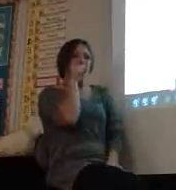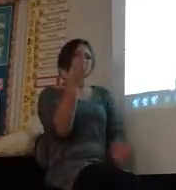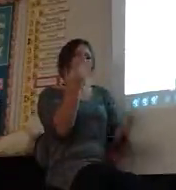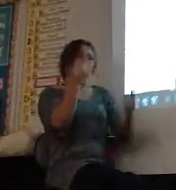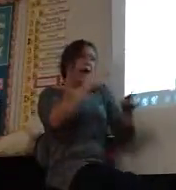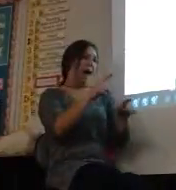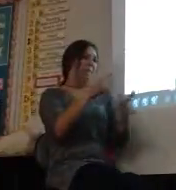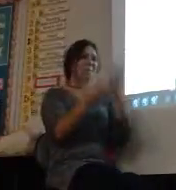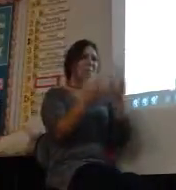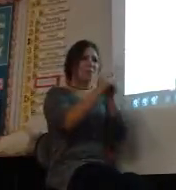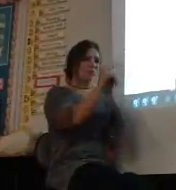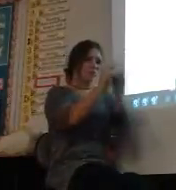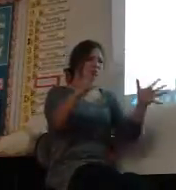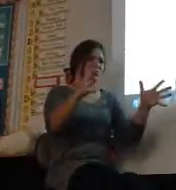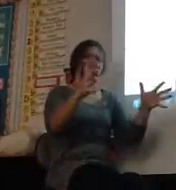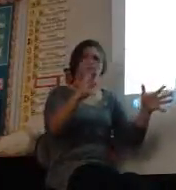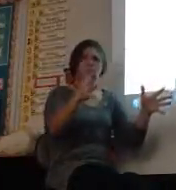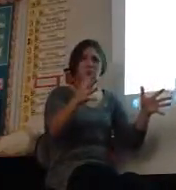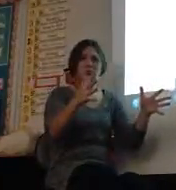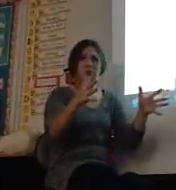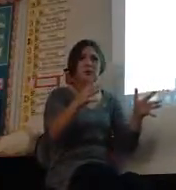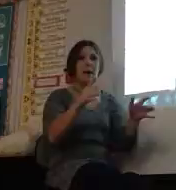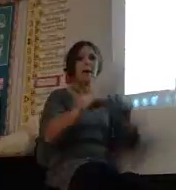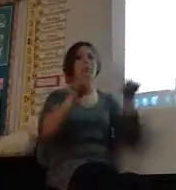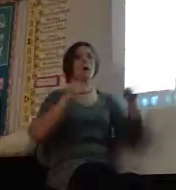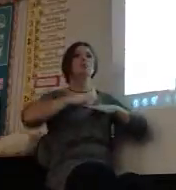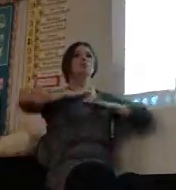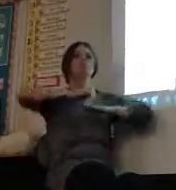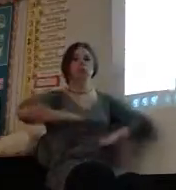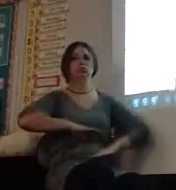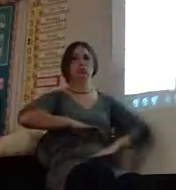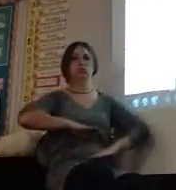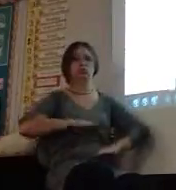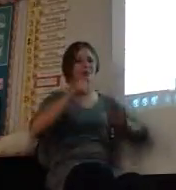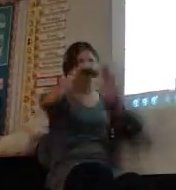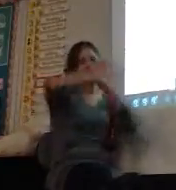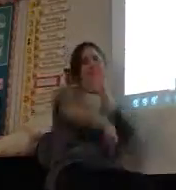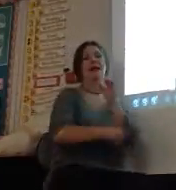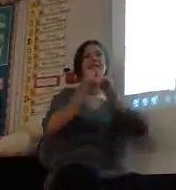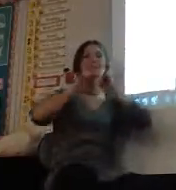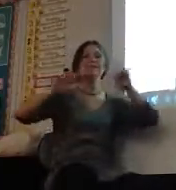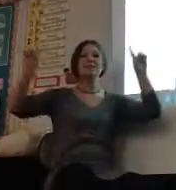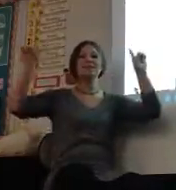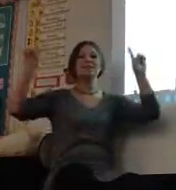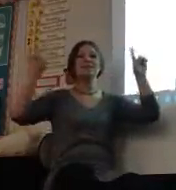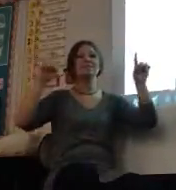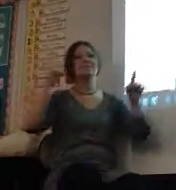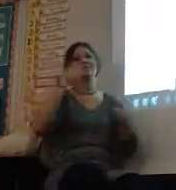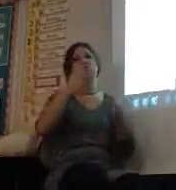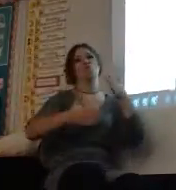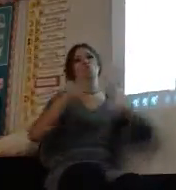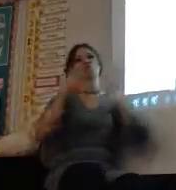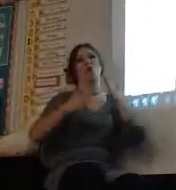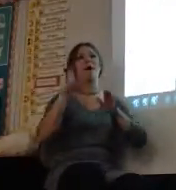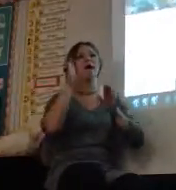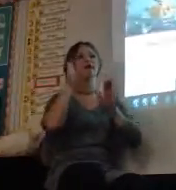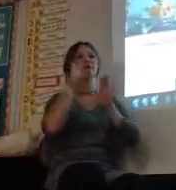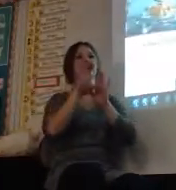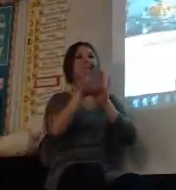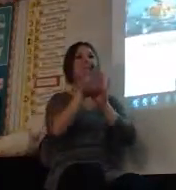implode? To Khatib's relief, the dive was a success. The robot's cameras showed Khatib around the shipwreck.